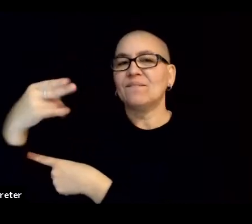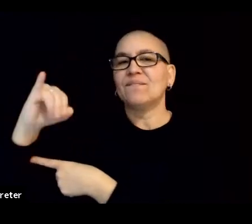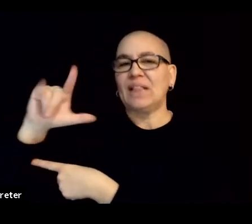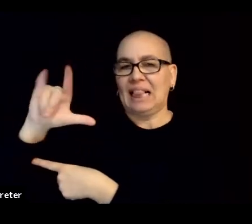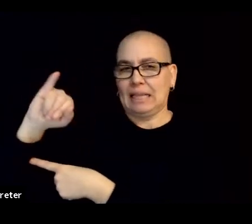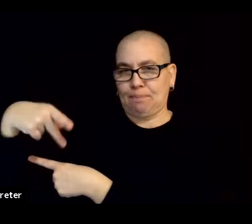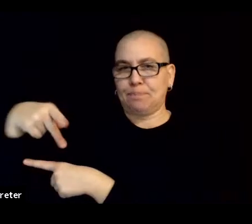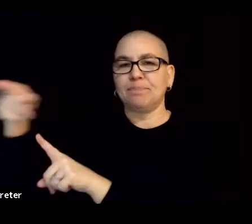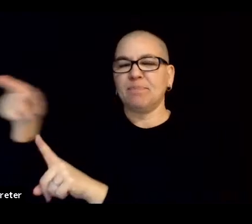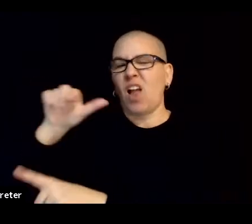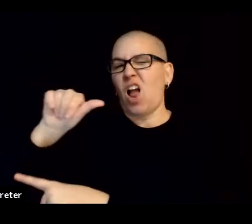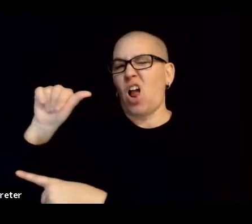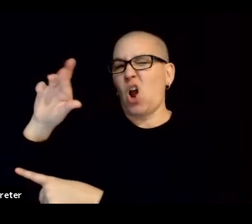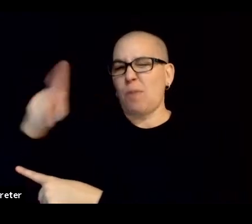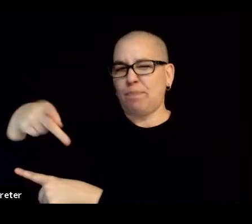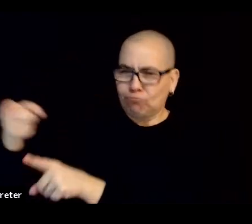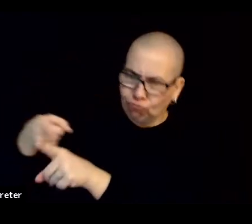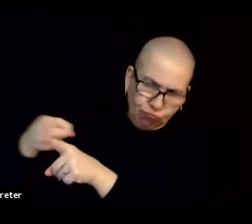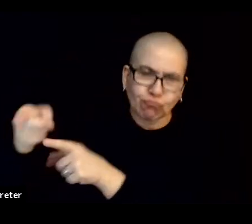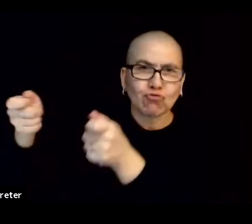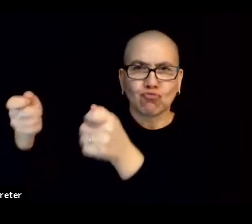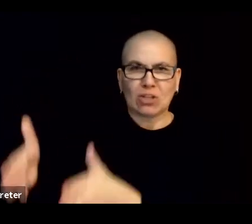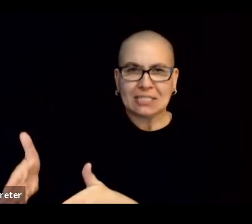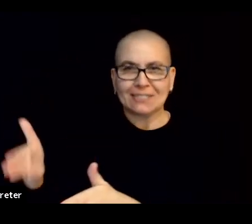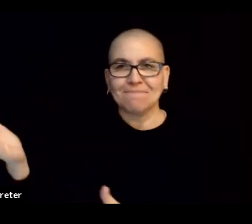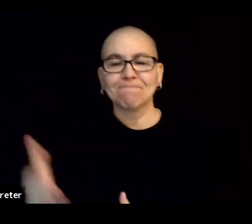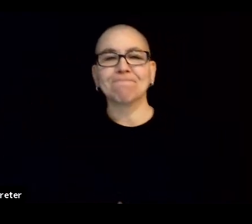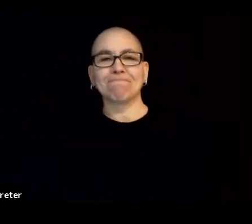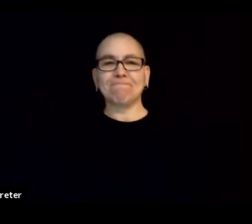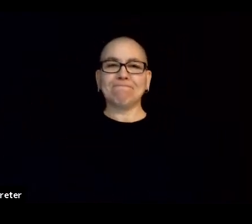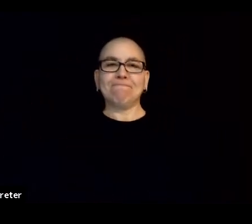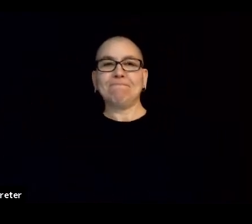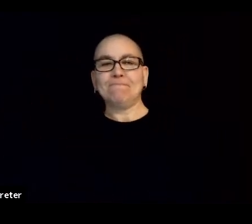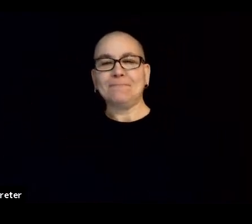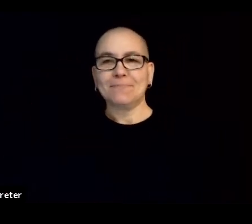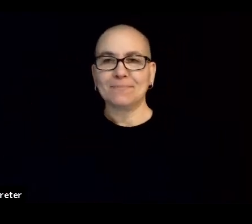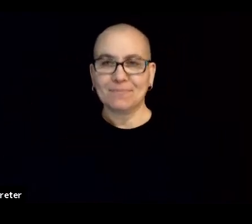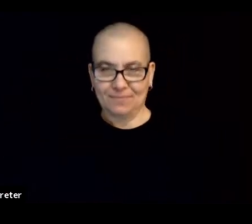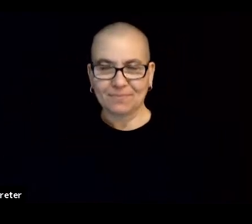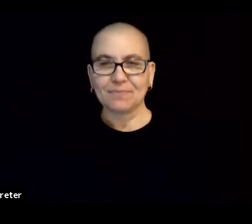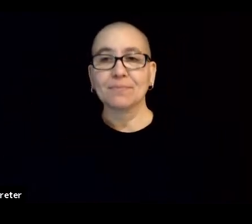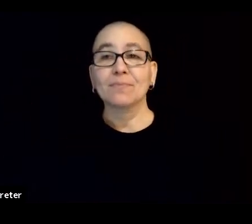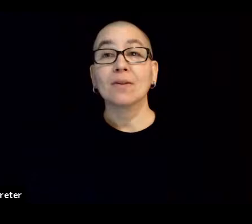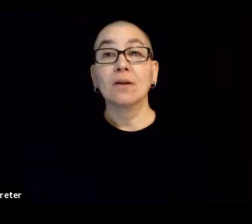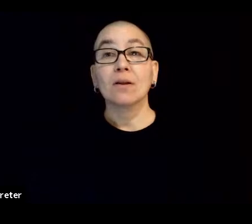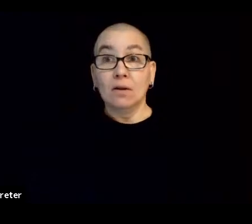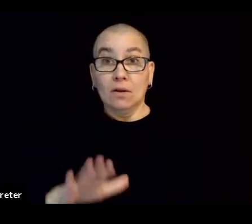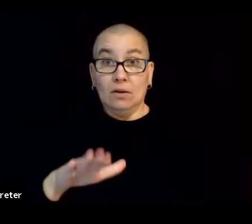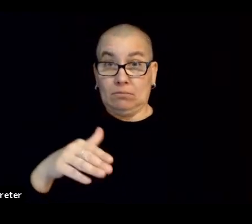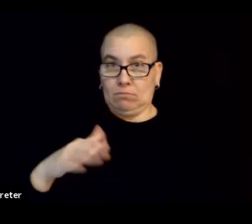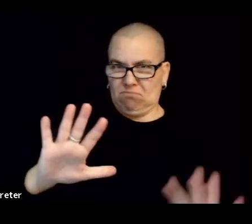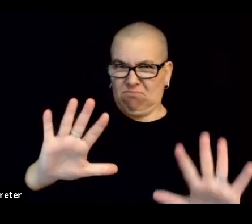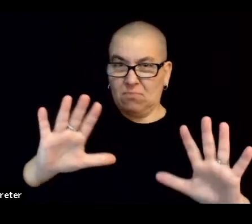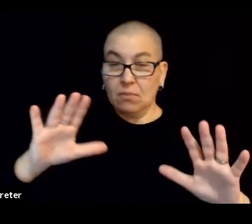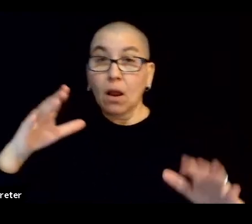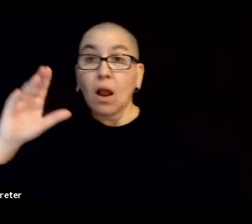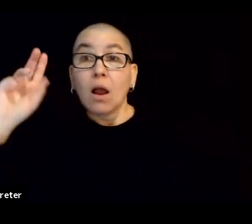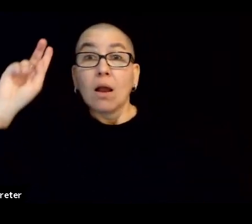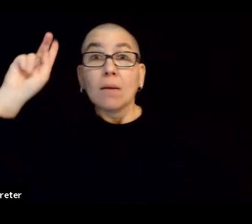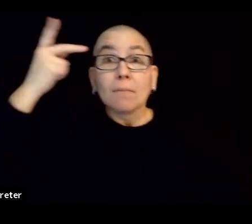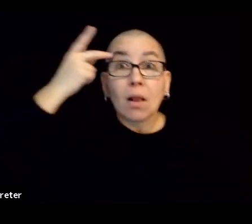state director for AARP Minnesota, a nonpartisan, nonprofit social impact organization with a member of